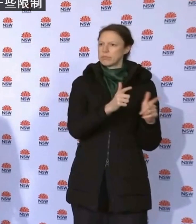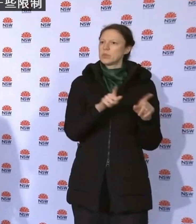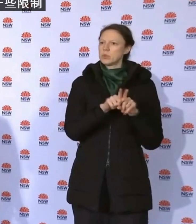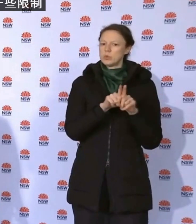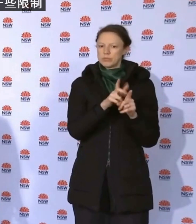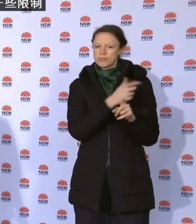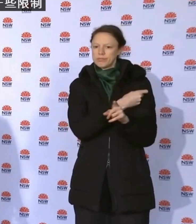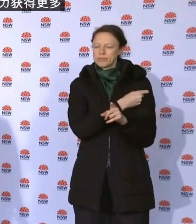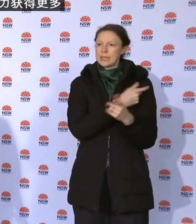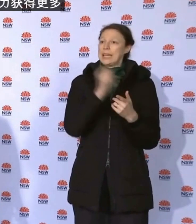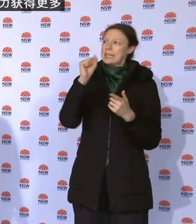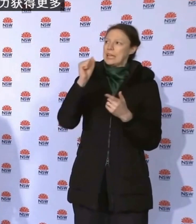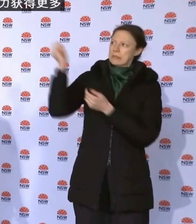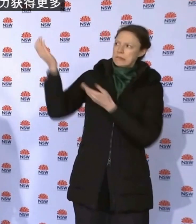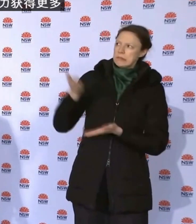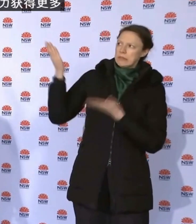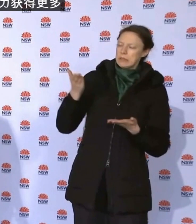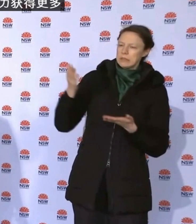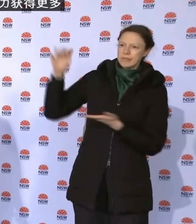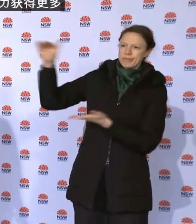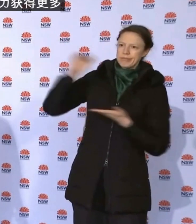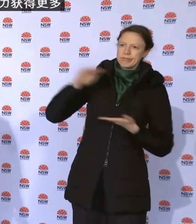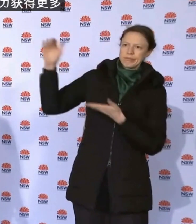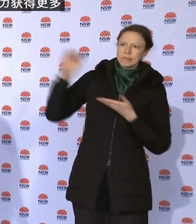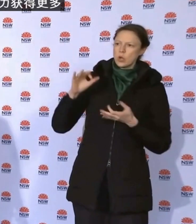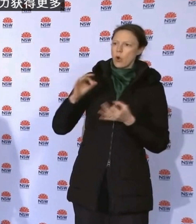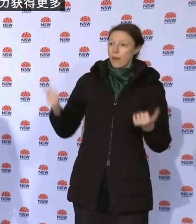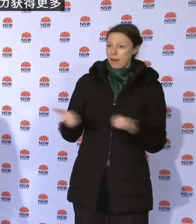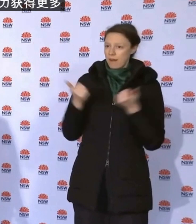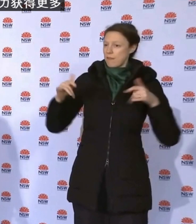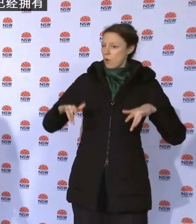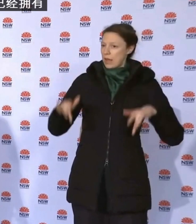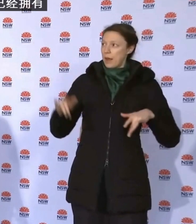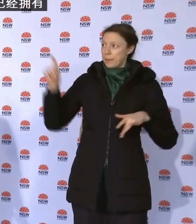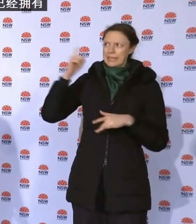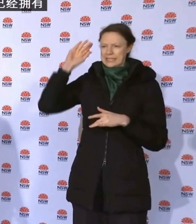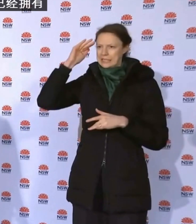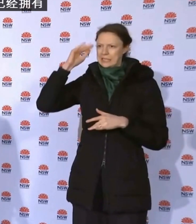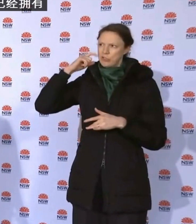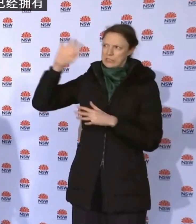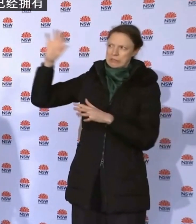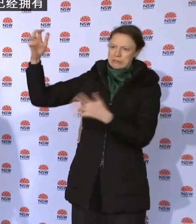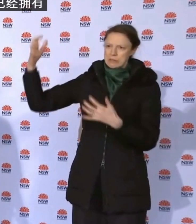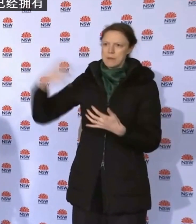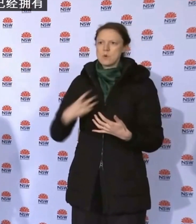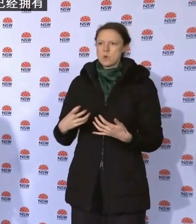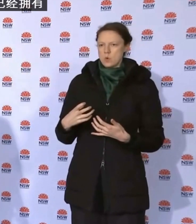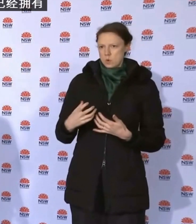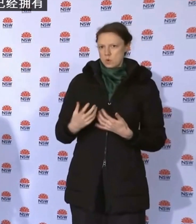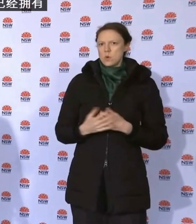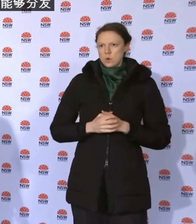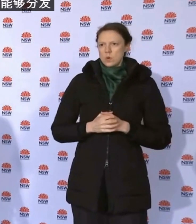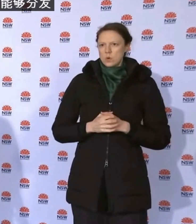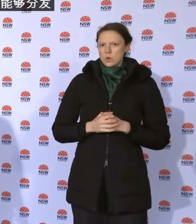of vaccine coming through from the federal government at the moment, but they are trying hard to get more vaccine. What we do know is that